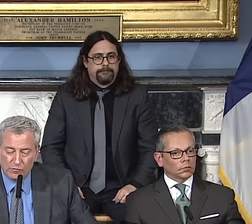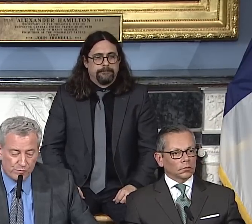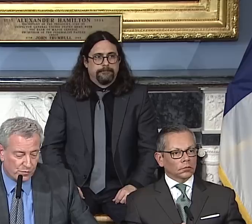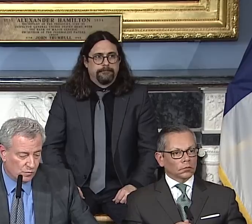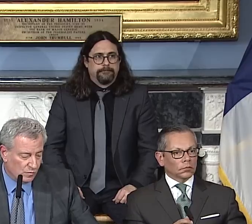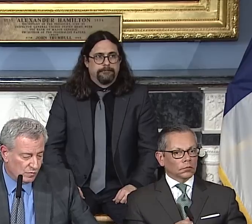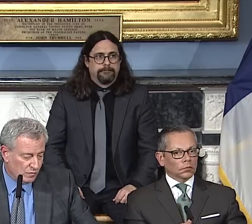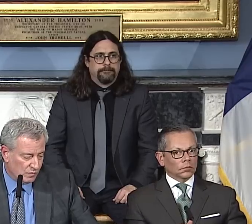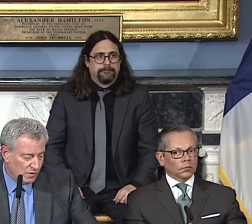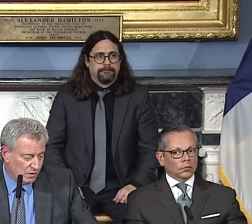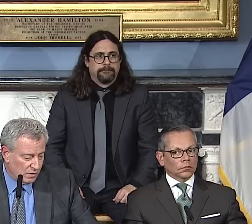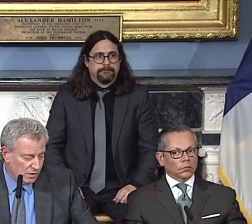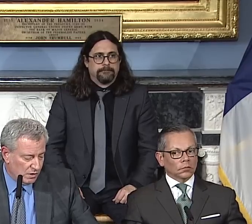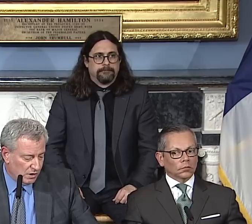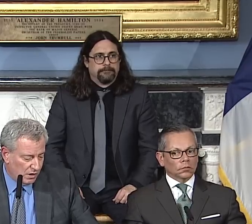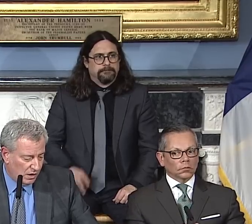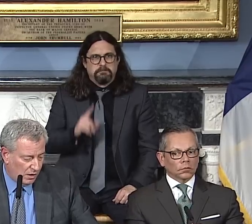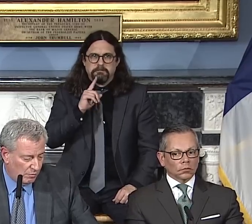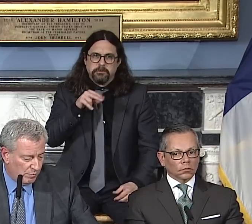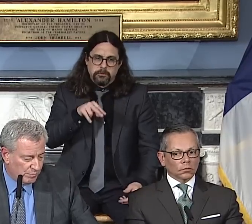troubling.